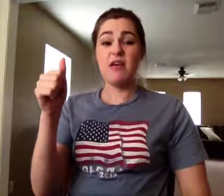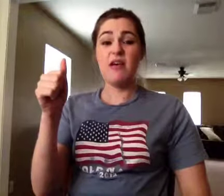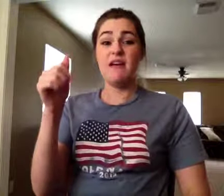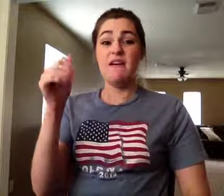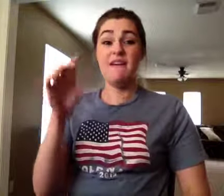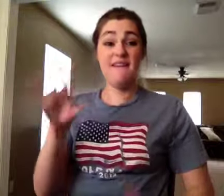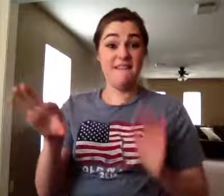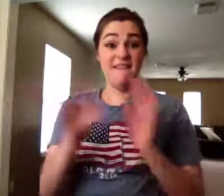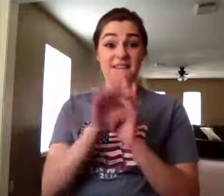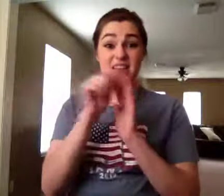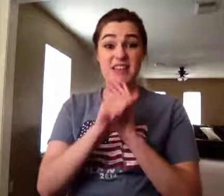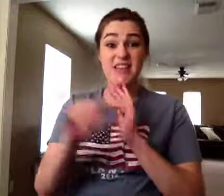need for the walls.